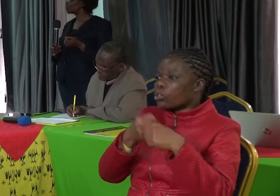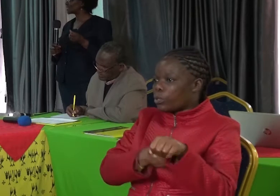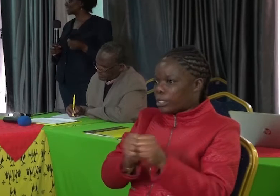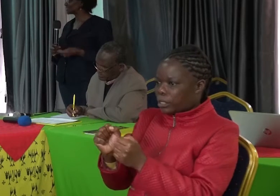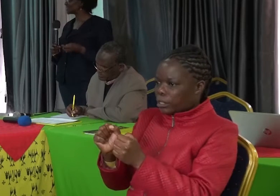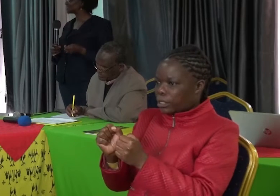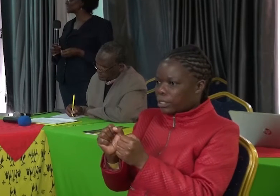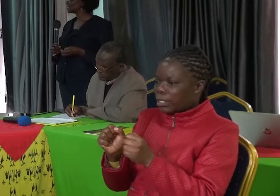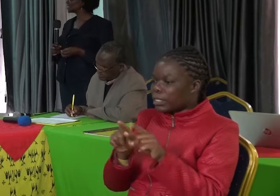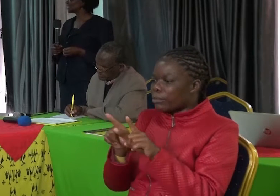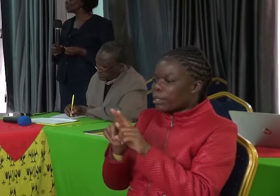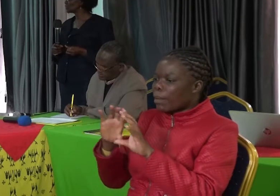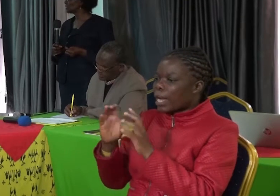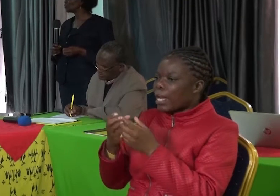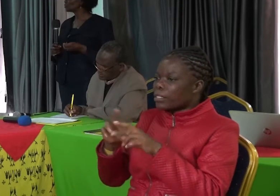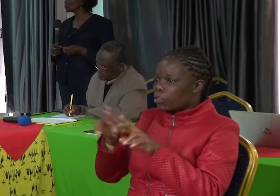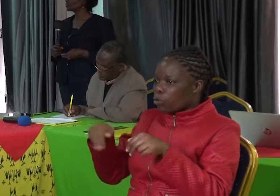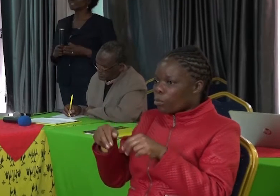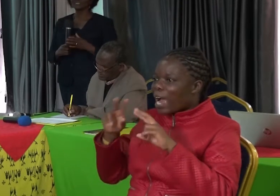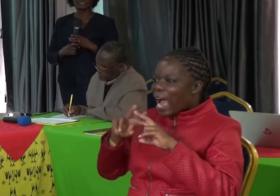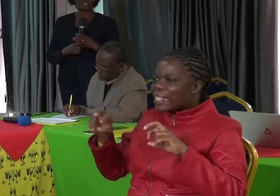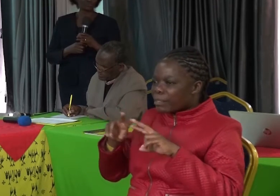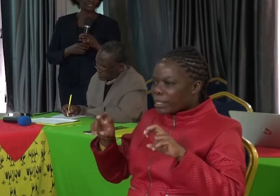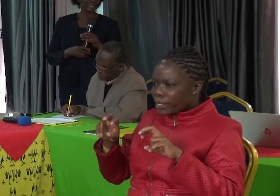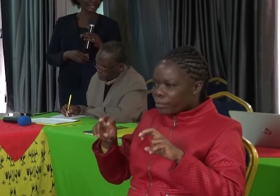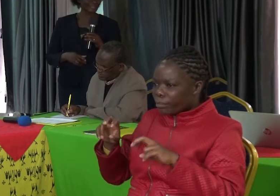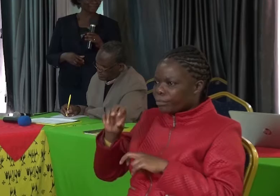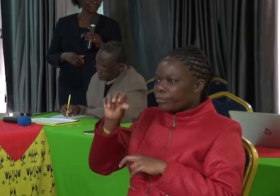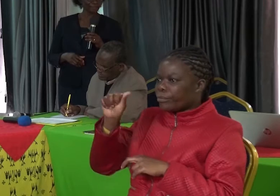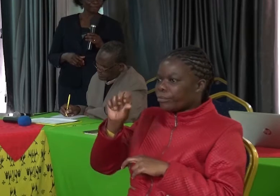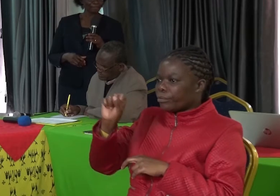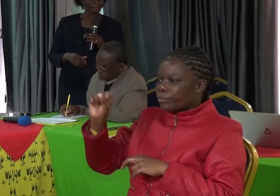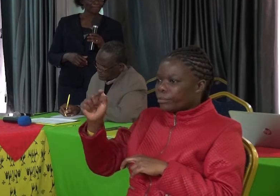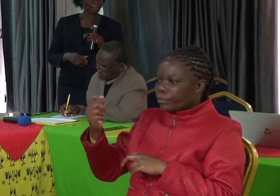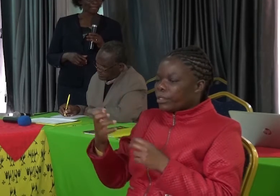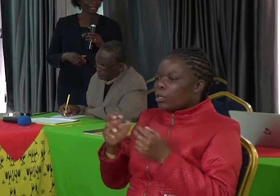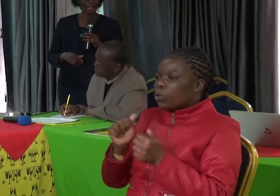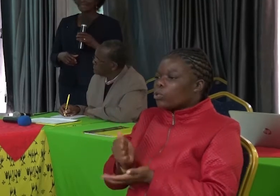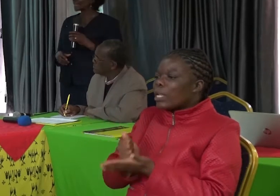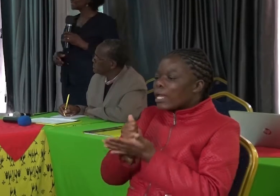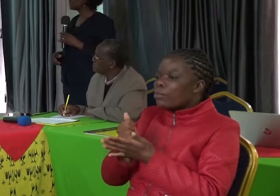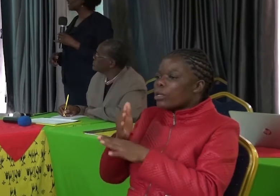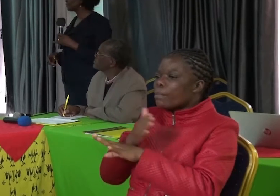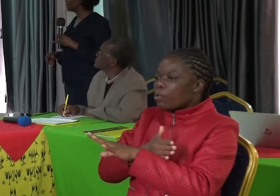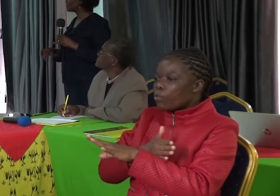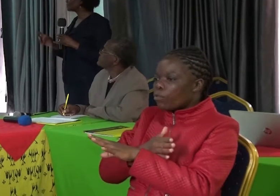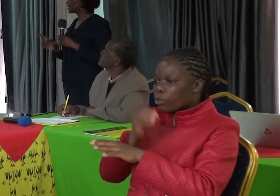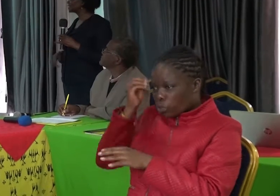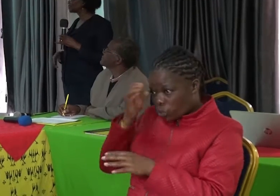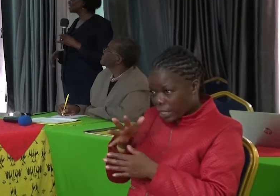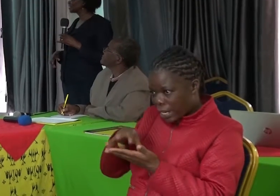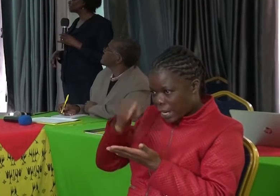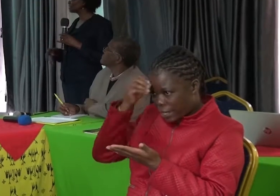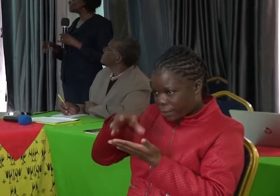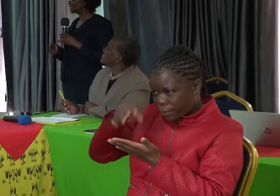the classroom assessments that will lead to improved student learning. And at the same time, the